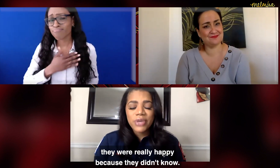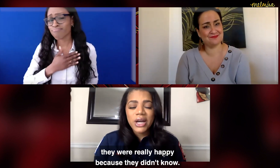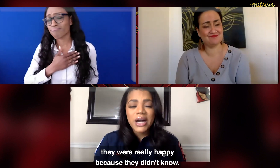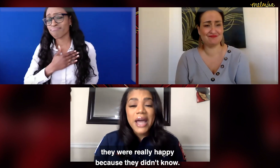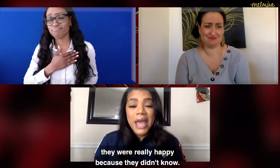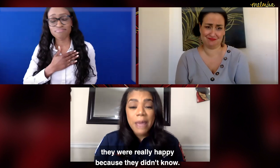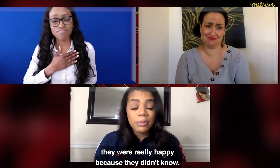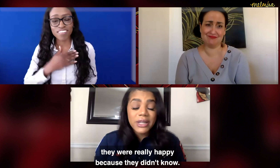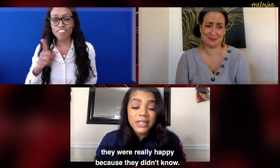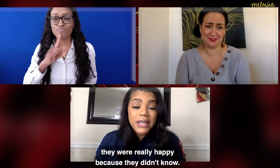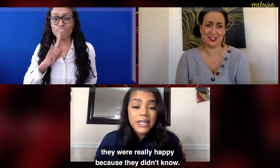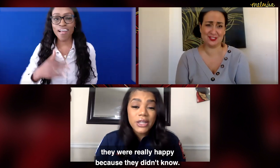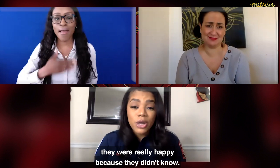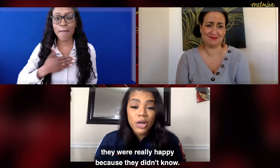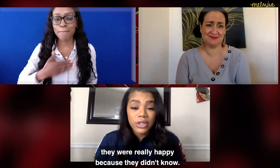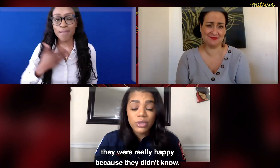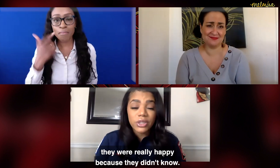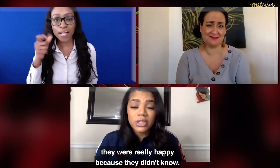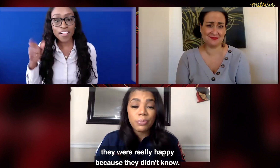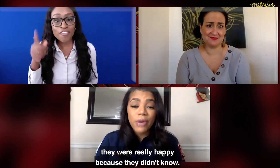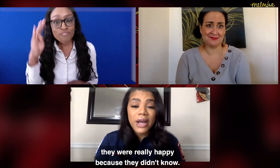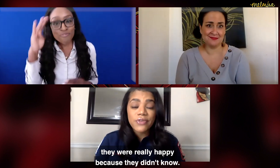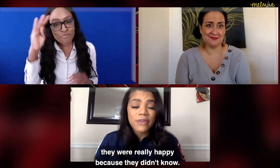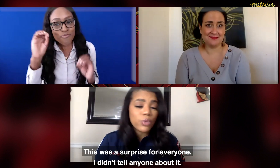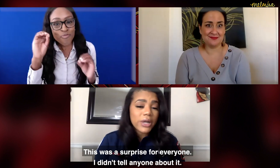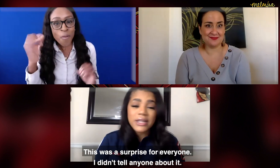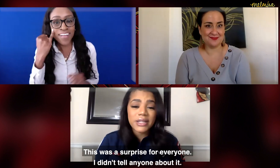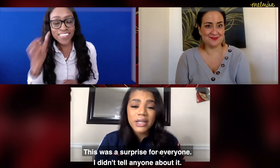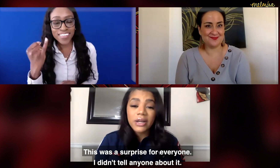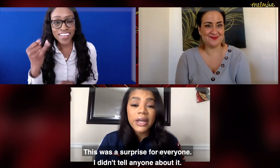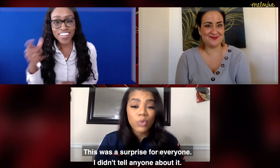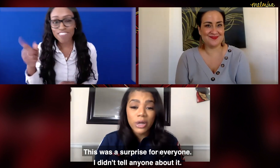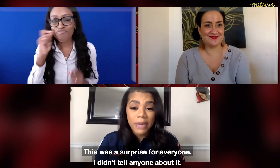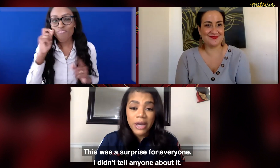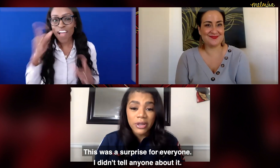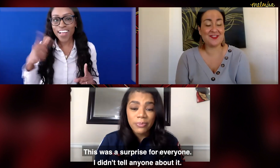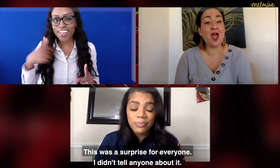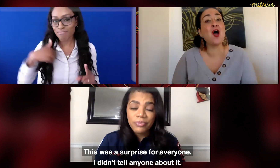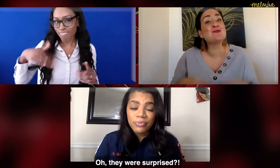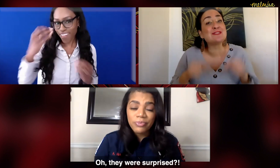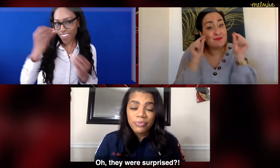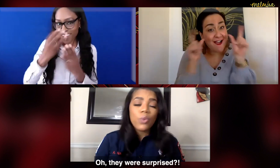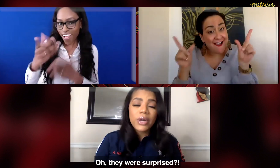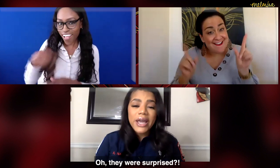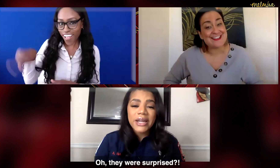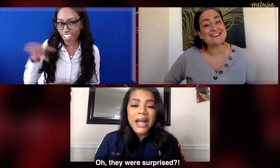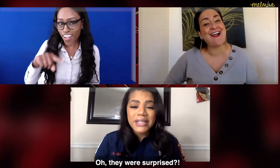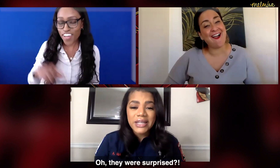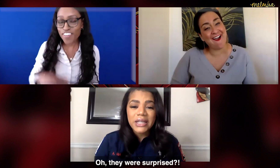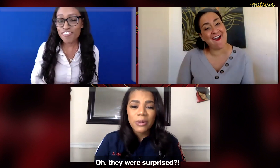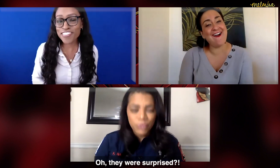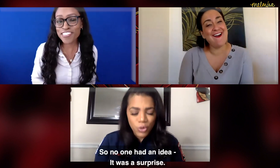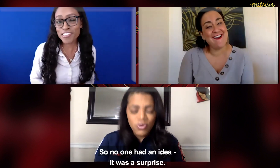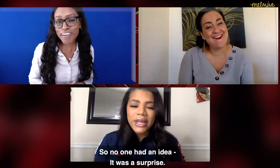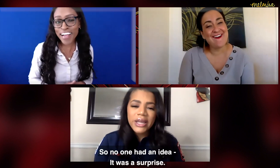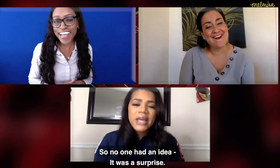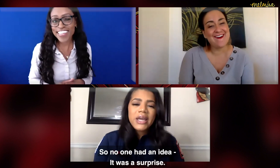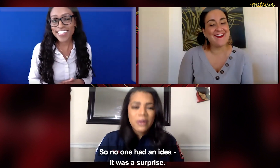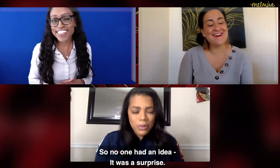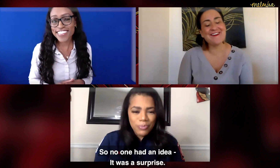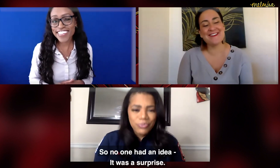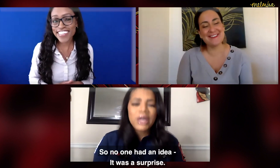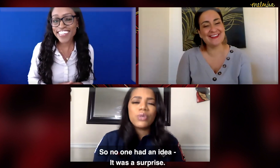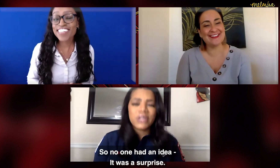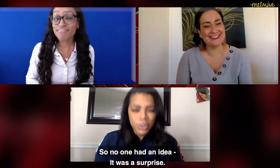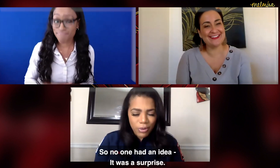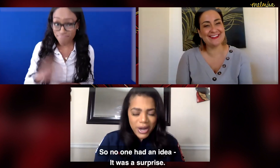really happy because they didn't know this was a surprise for everyone. I didn't tell anyone about it. So no one had an idea. Oh, it was a Right.